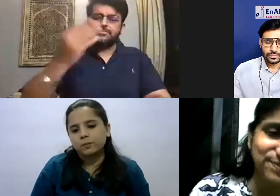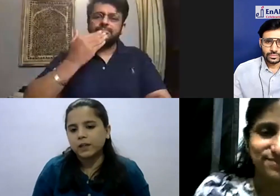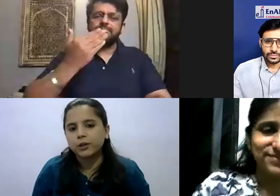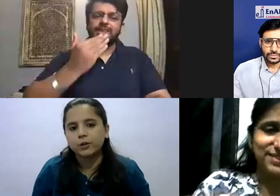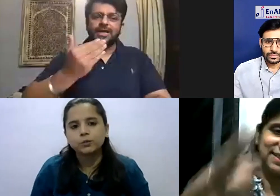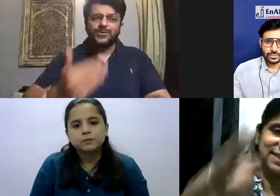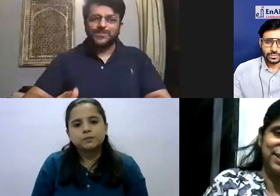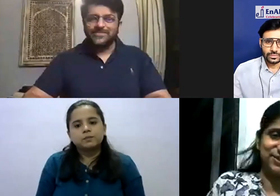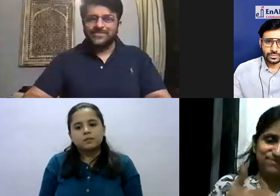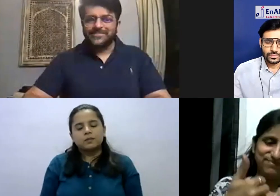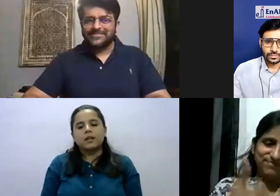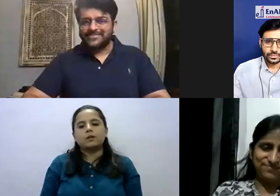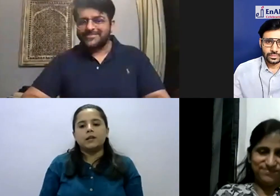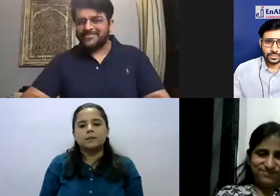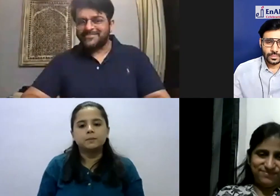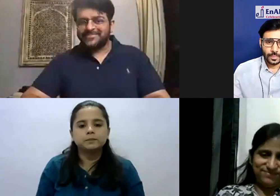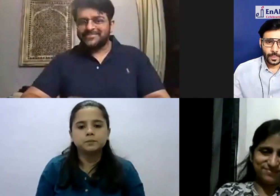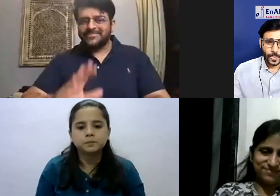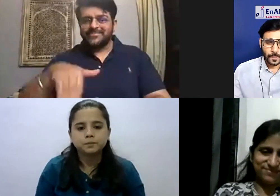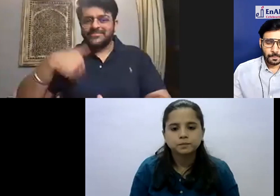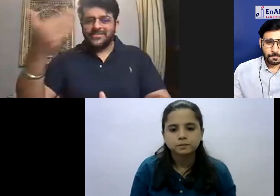Okay, thank you.